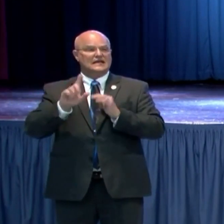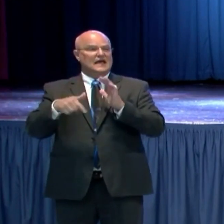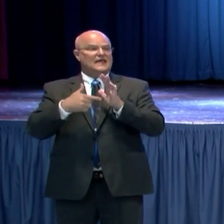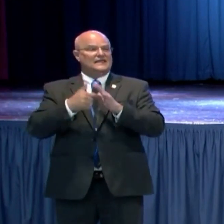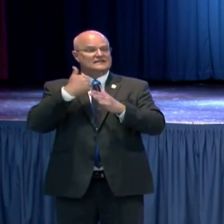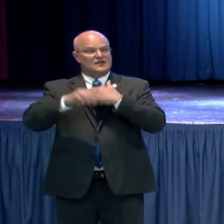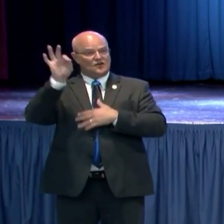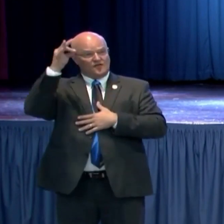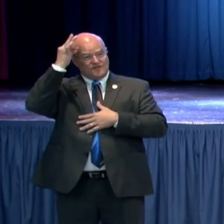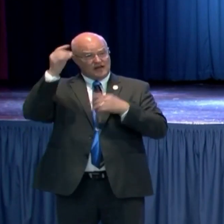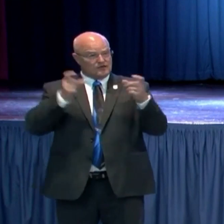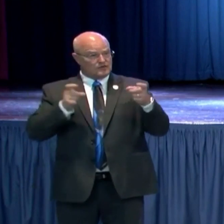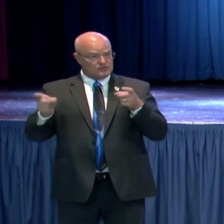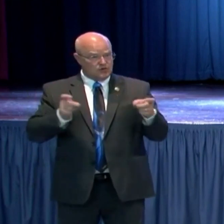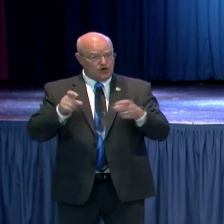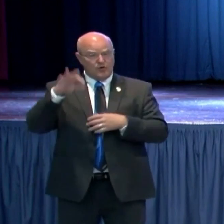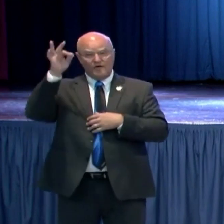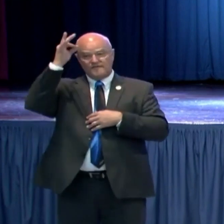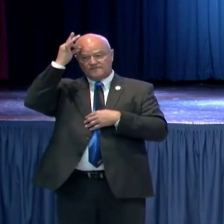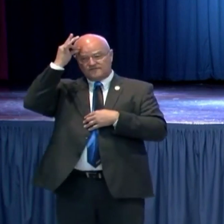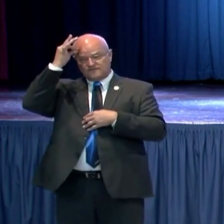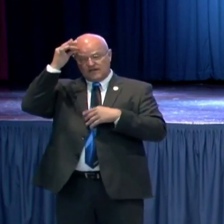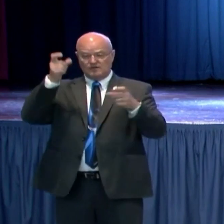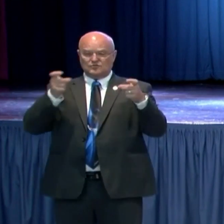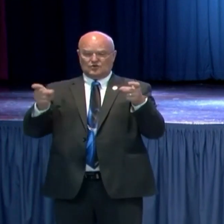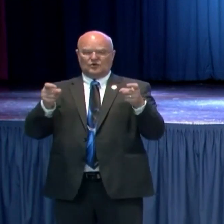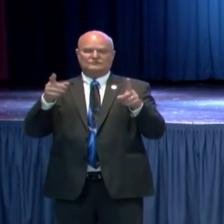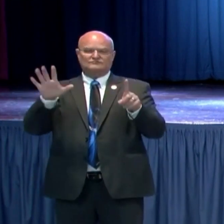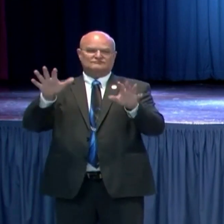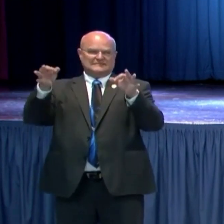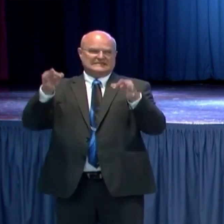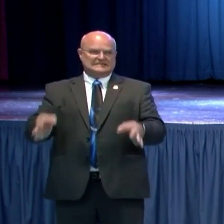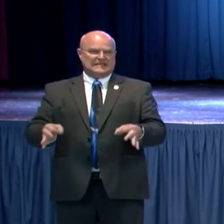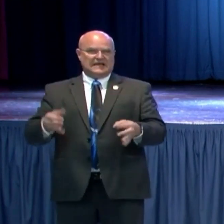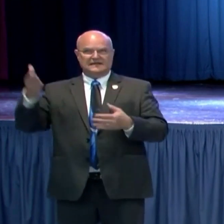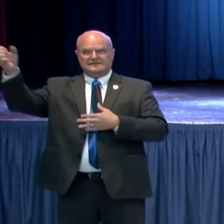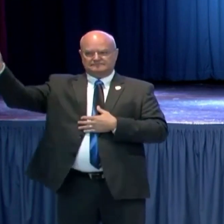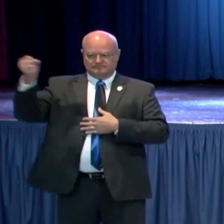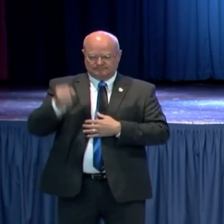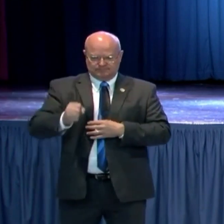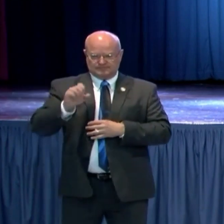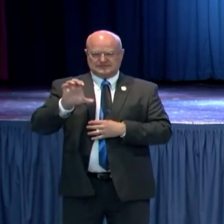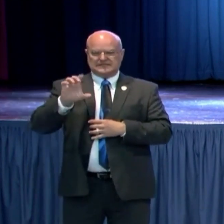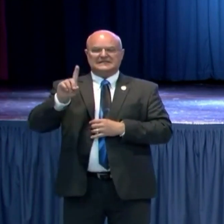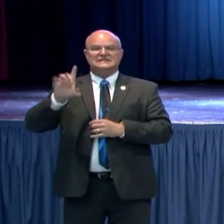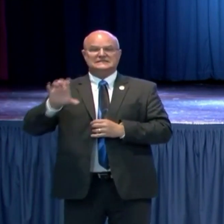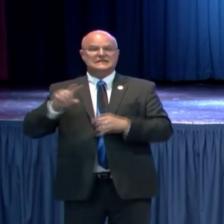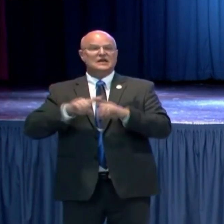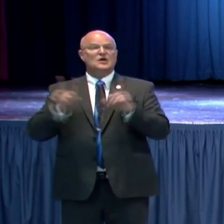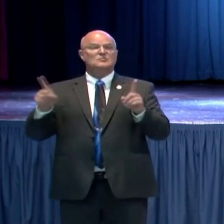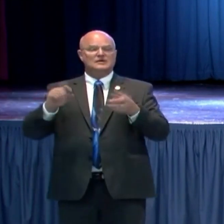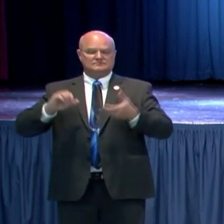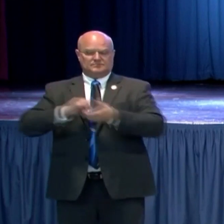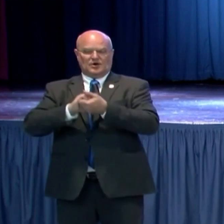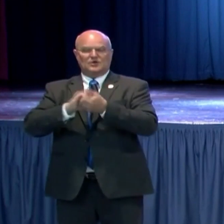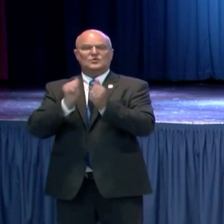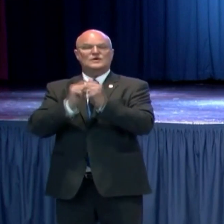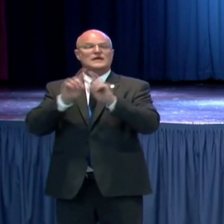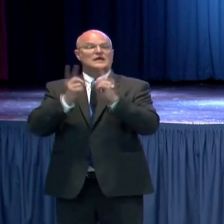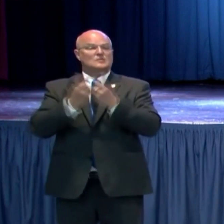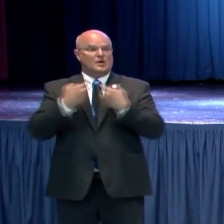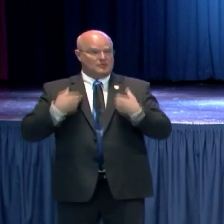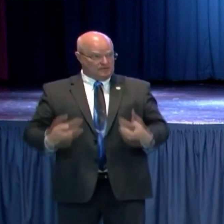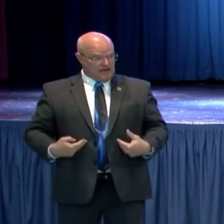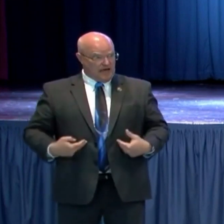this is under federal control and federal jurisdiction, and they have to make the judgments. They brought in the CDC, but it's been in partnership with the Department